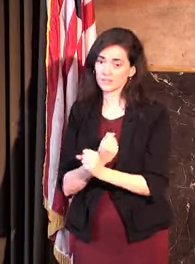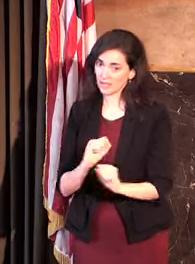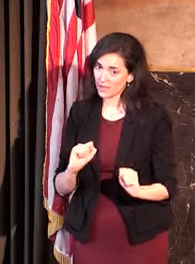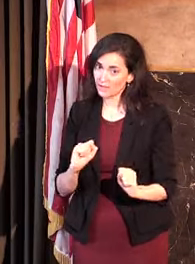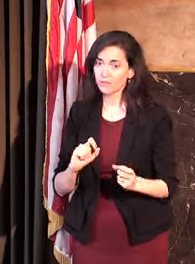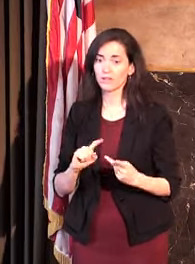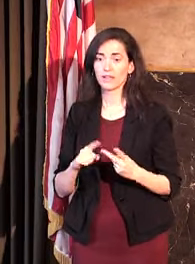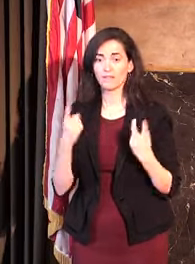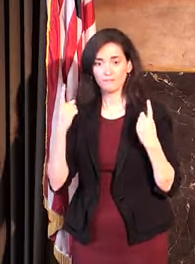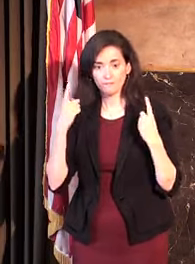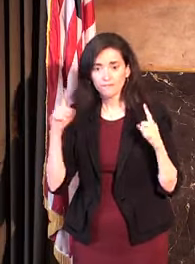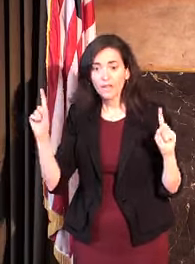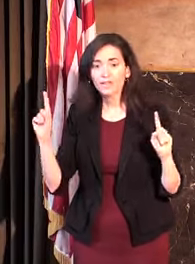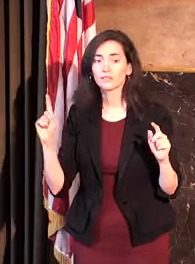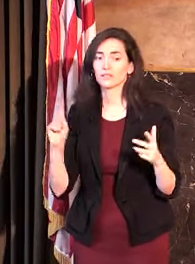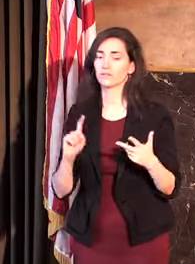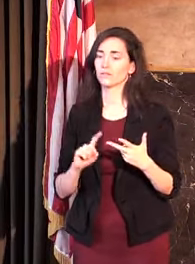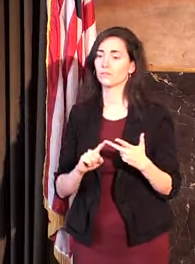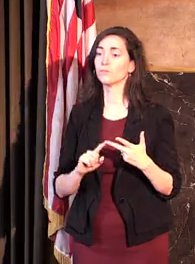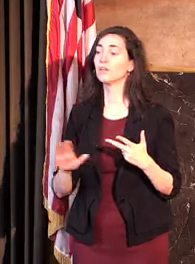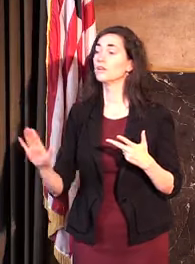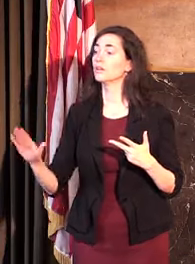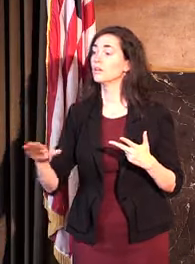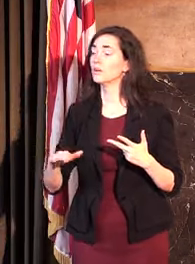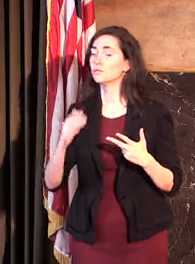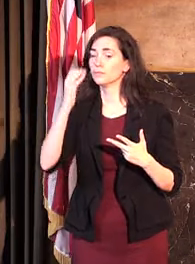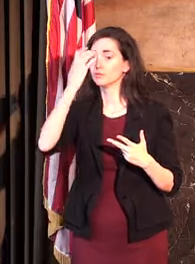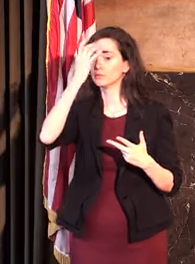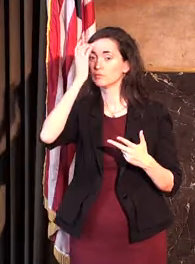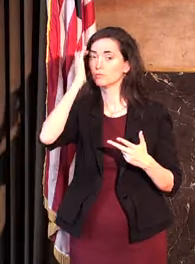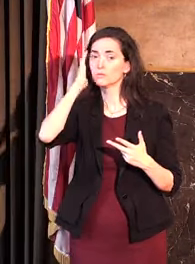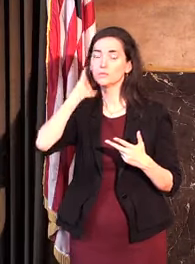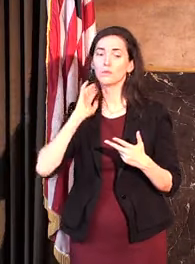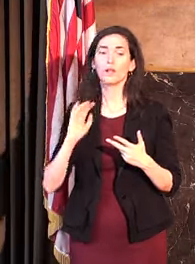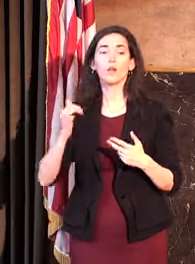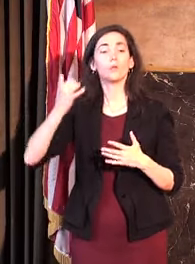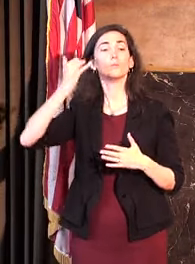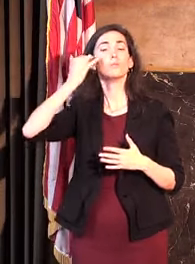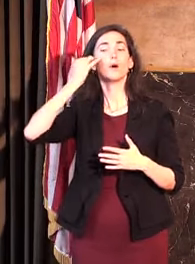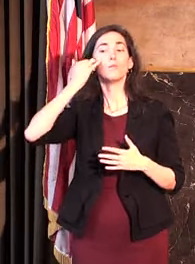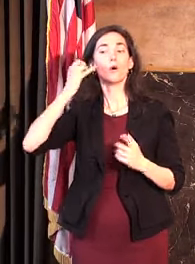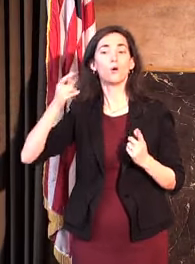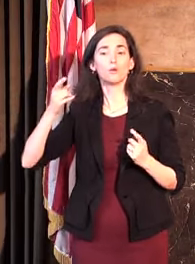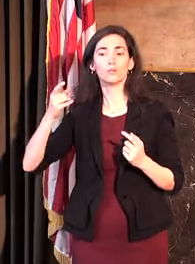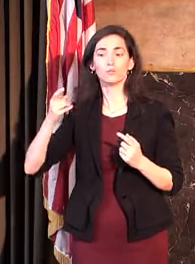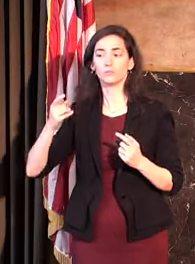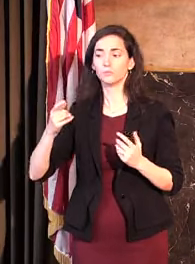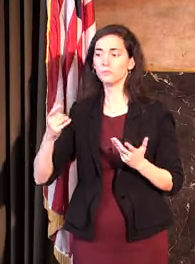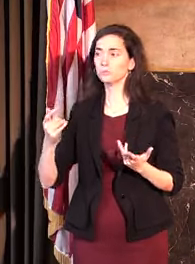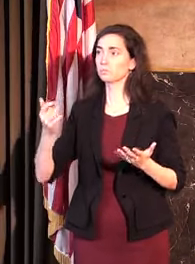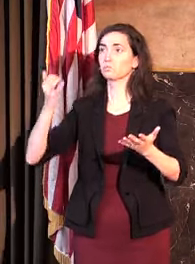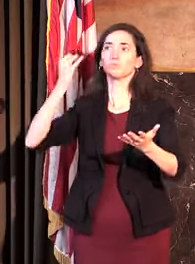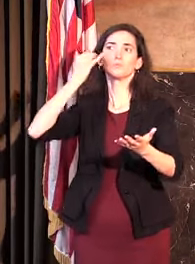are effective, and even in the scenario that we learn,